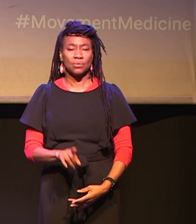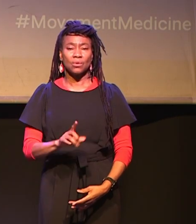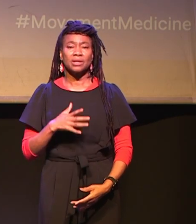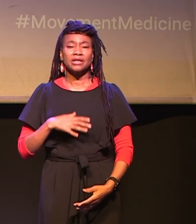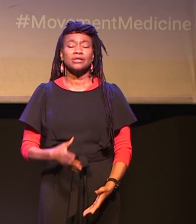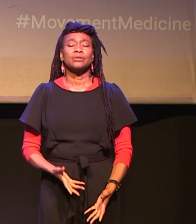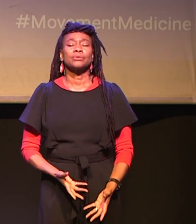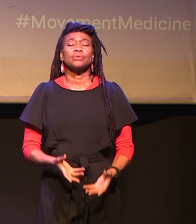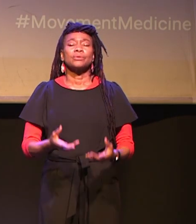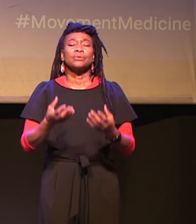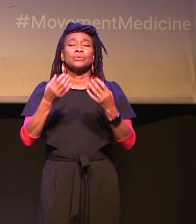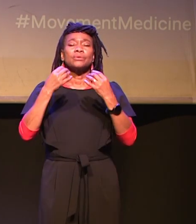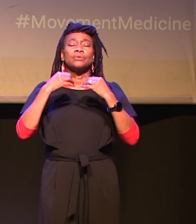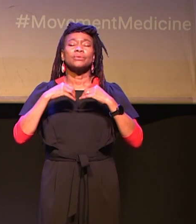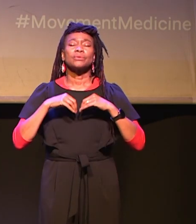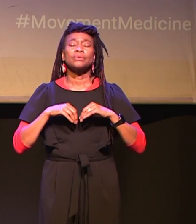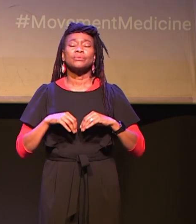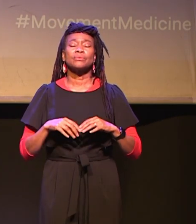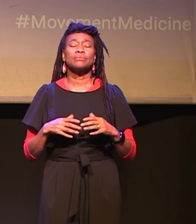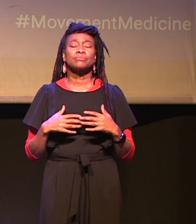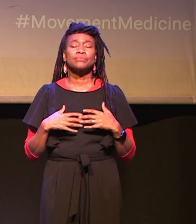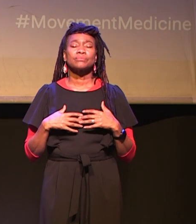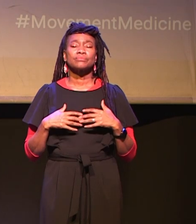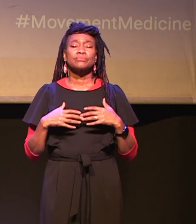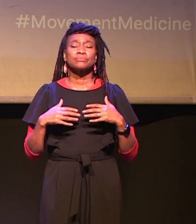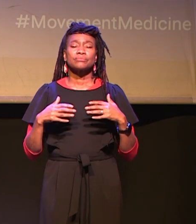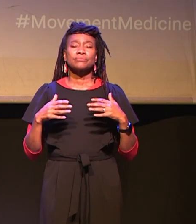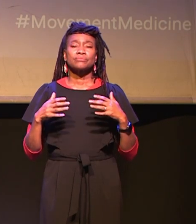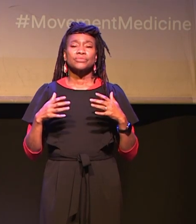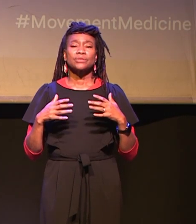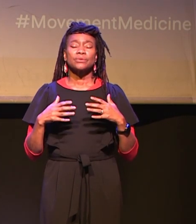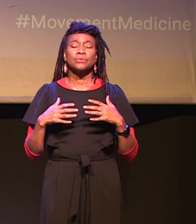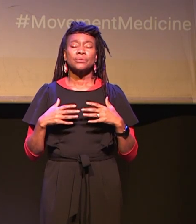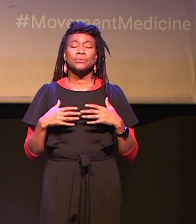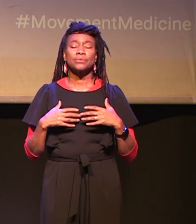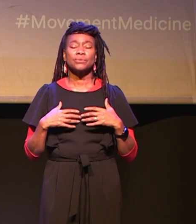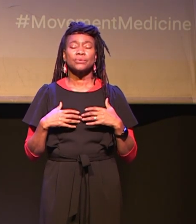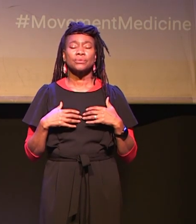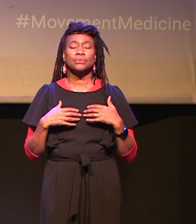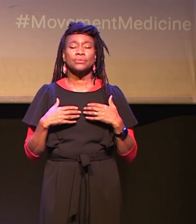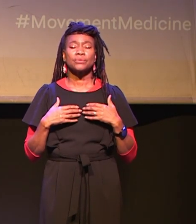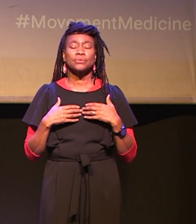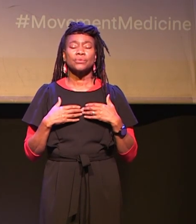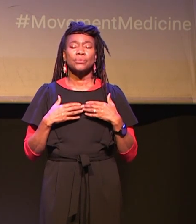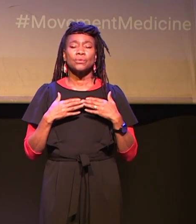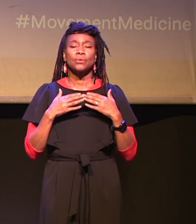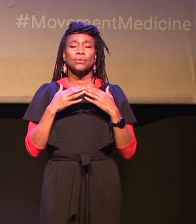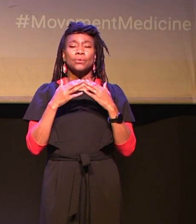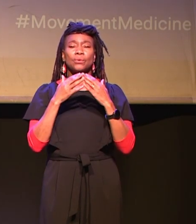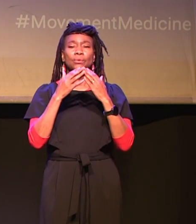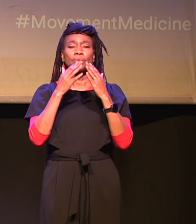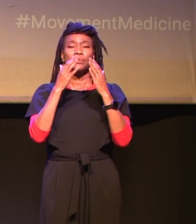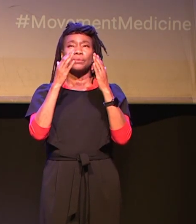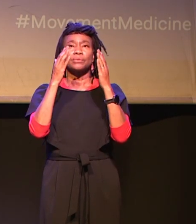And can you also simultaneously feel yourself or open yourself to what's above,